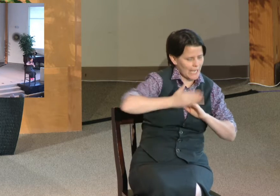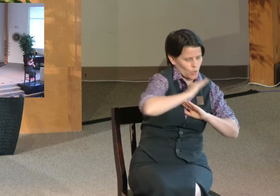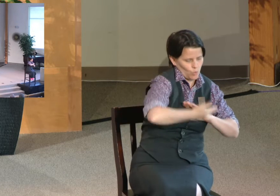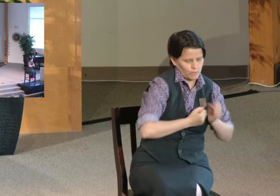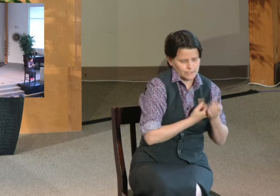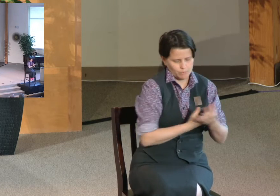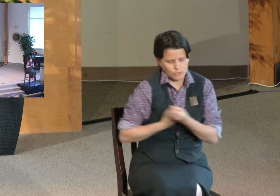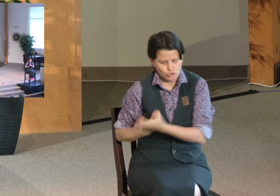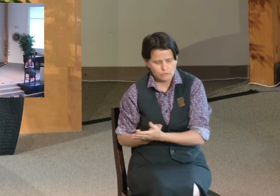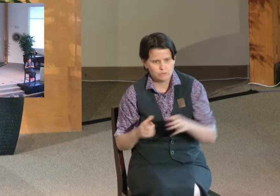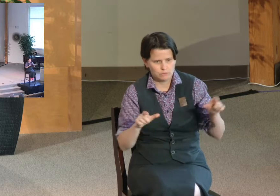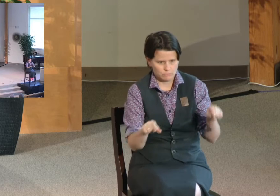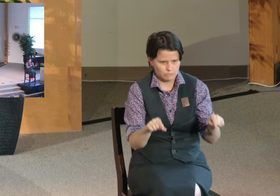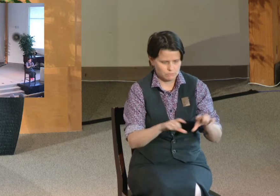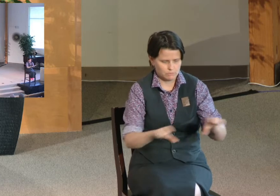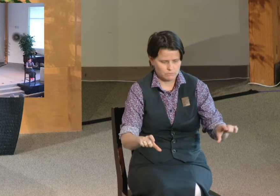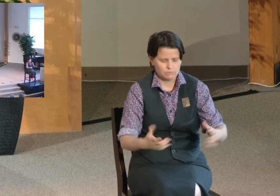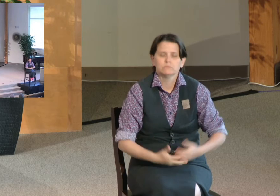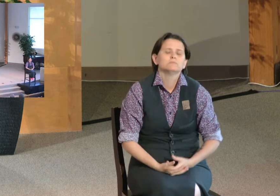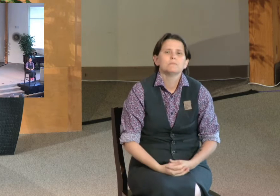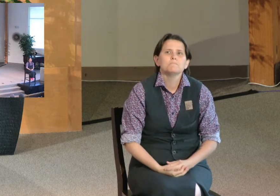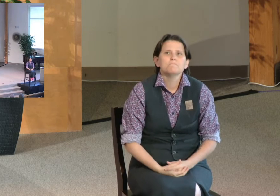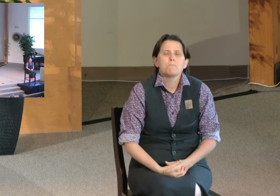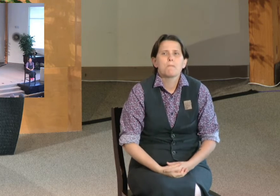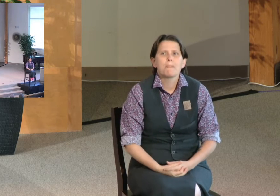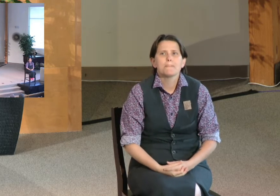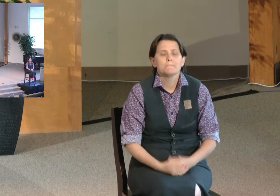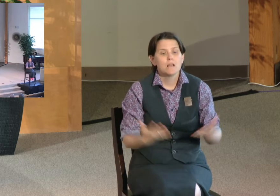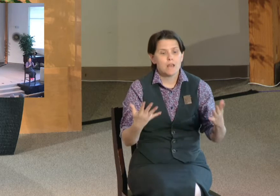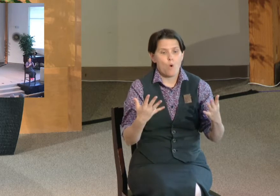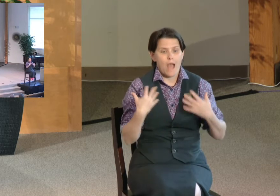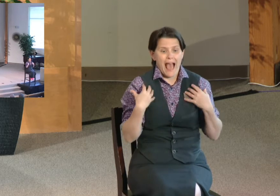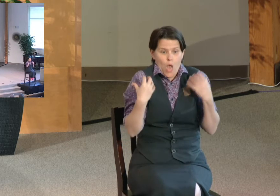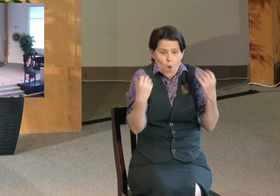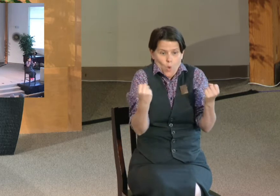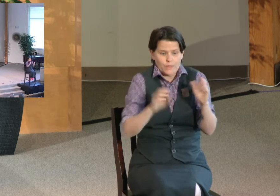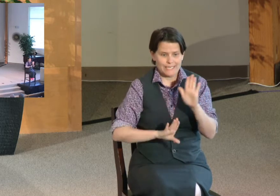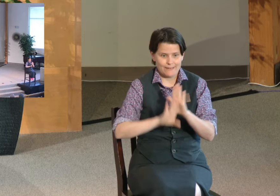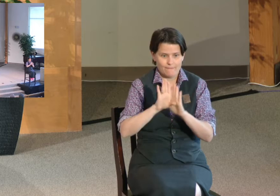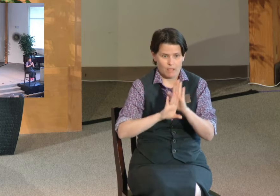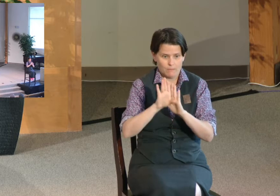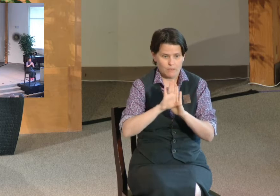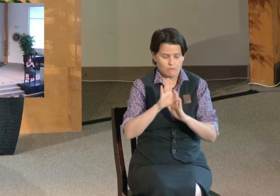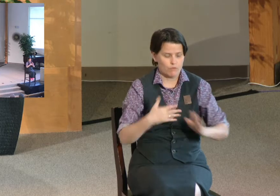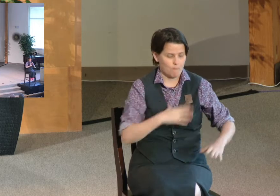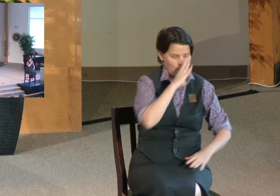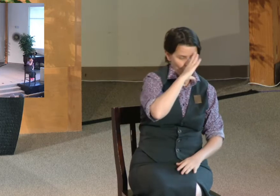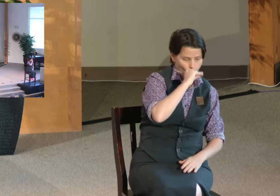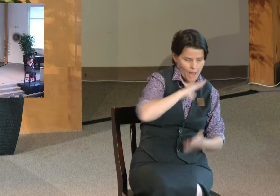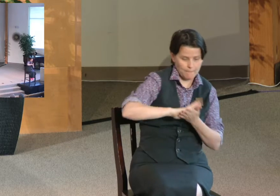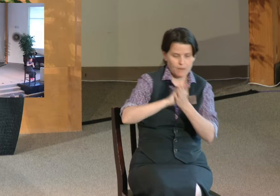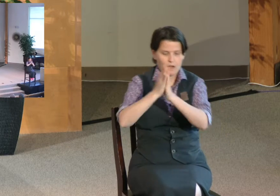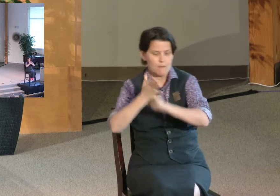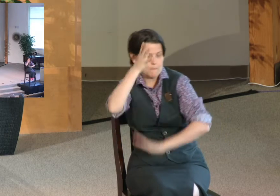So in a healthy development of a boyhood to manhood, the child archetype, it doesn't disappear. It's not like they get